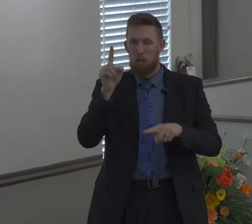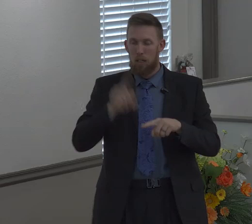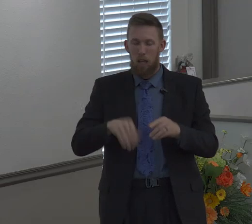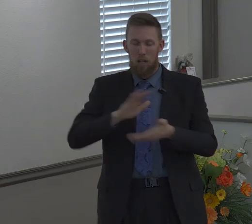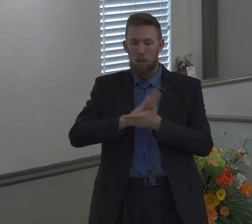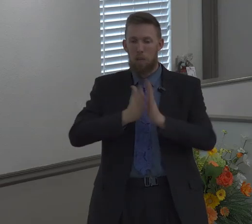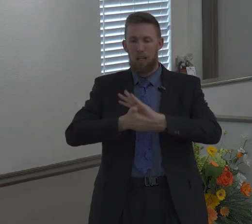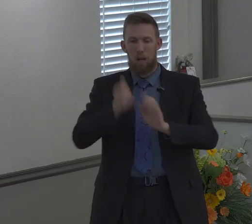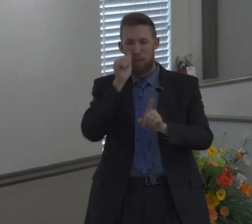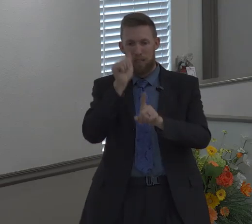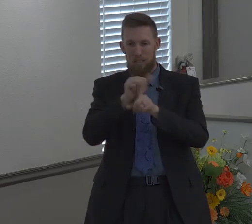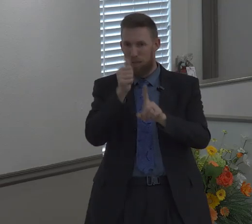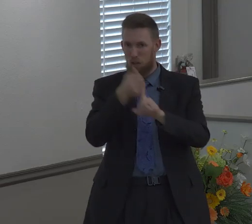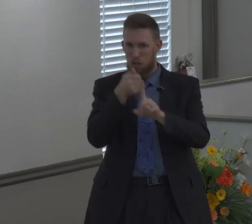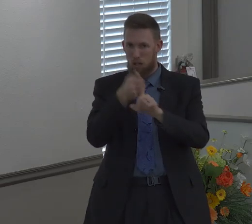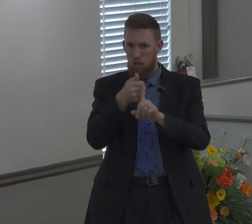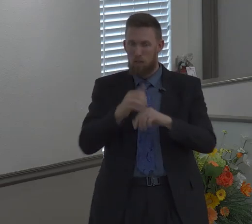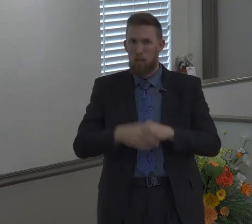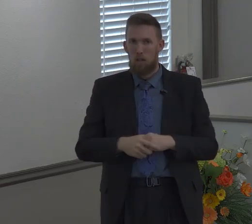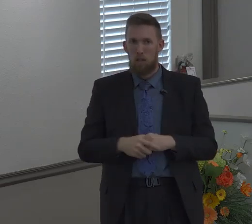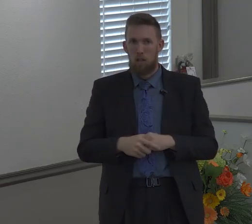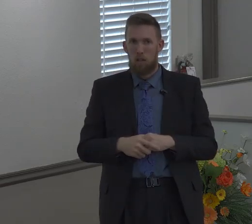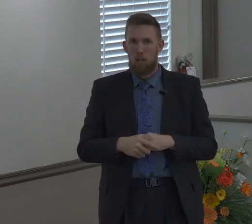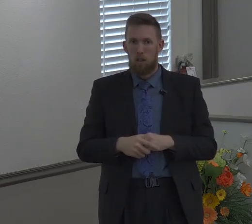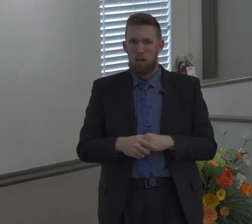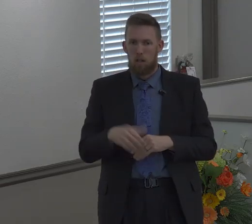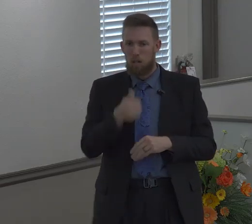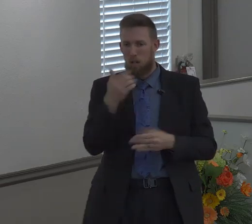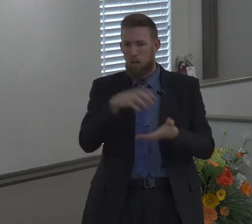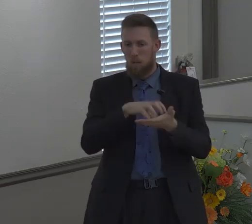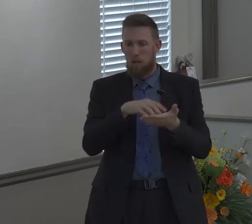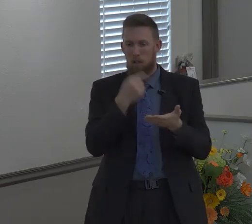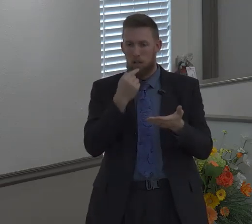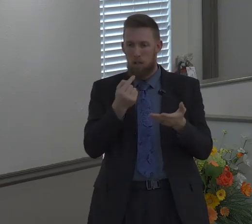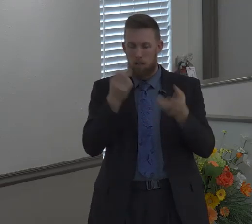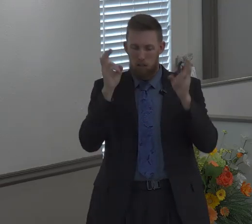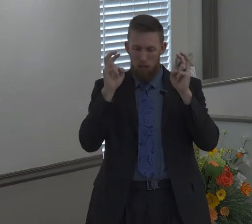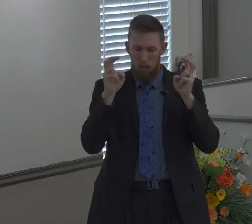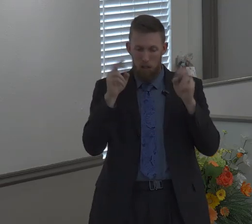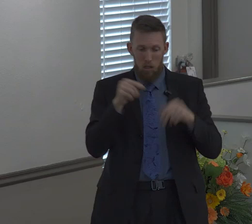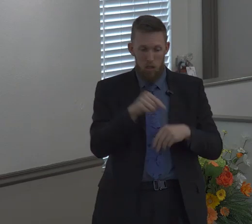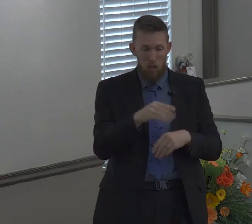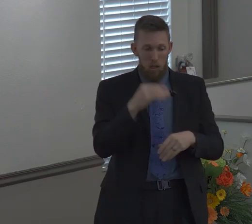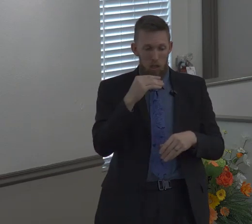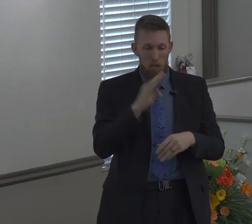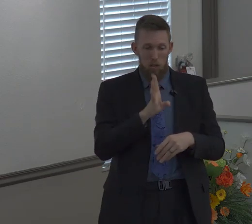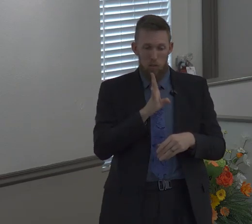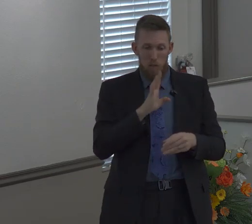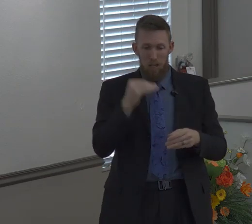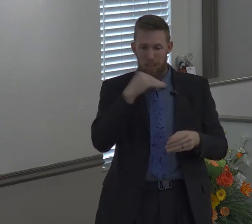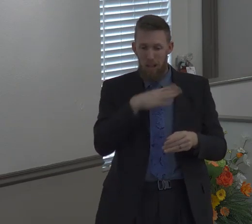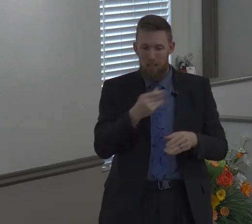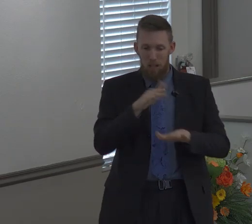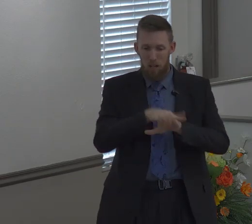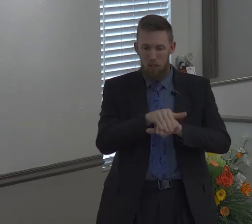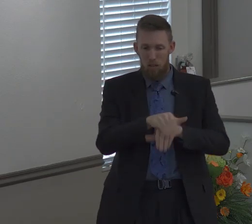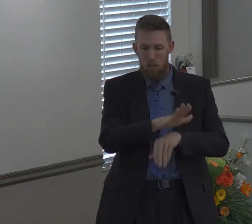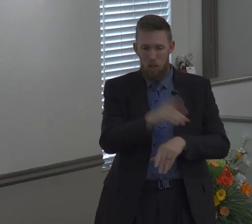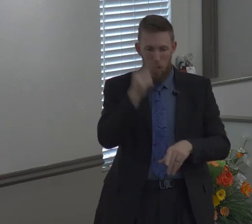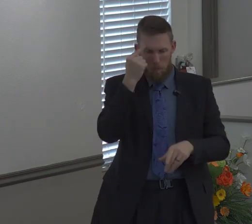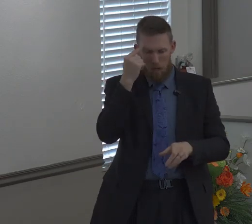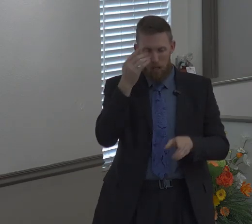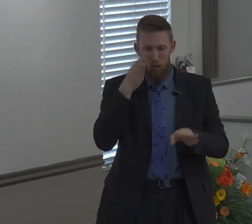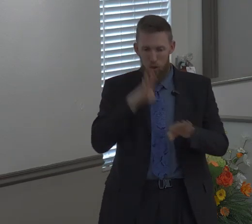not be deceived. 1 Timothy chapter 4, 2 says, speaking lies and hypocrisy, having